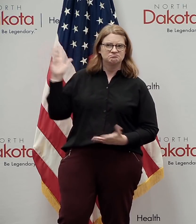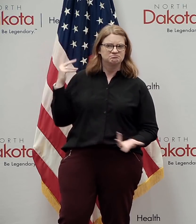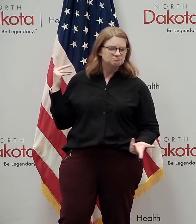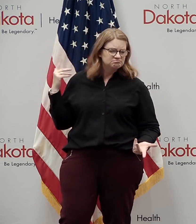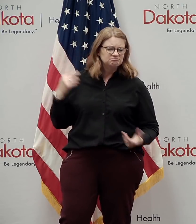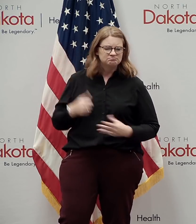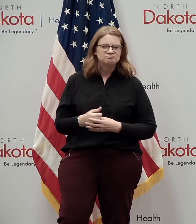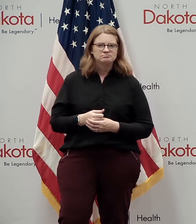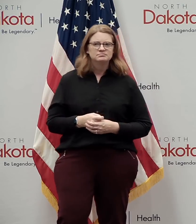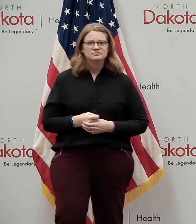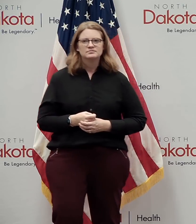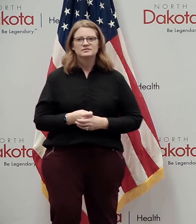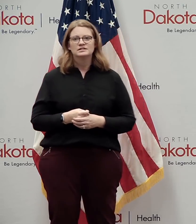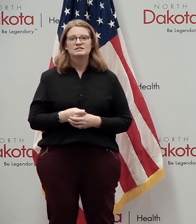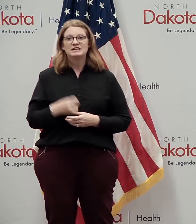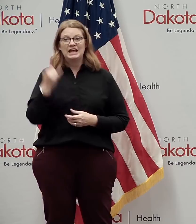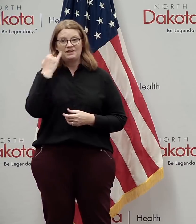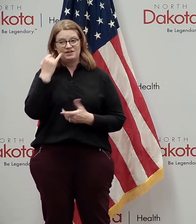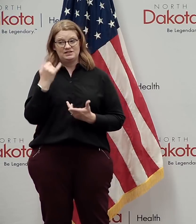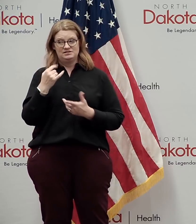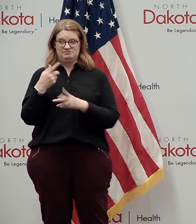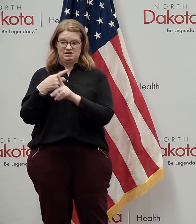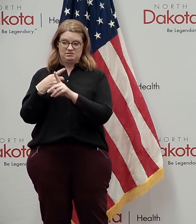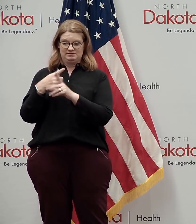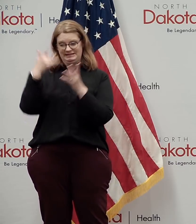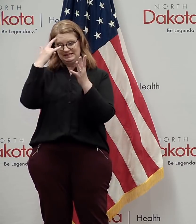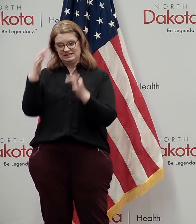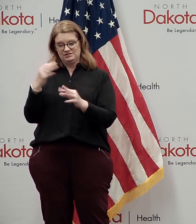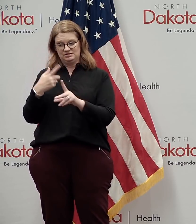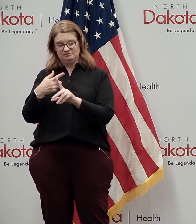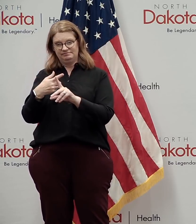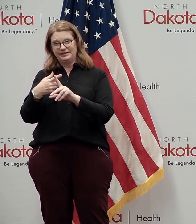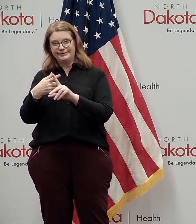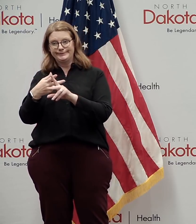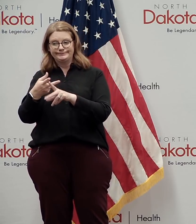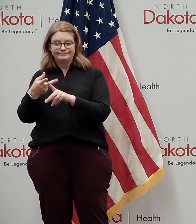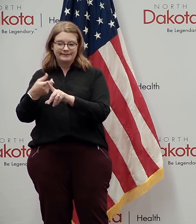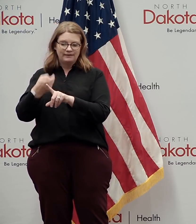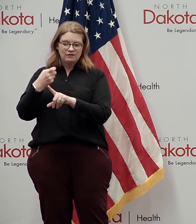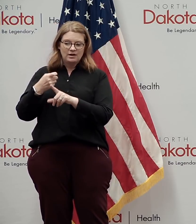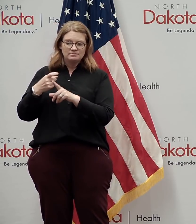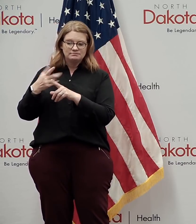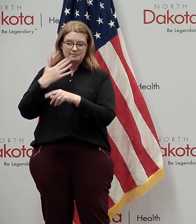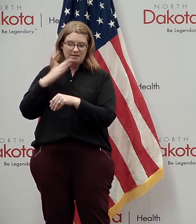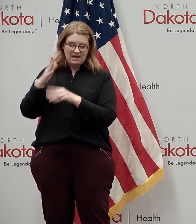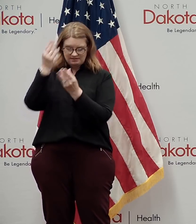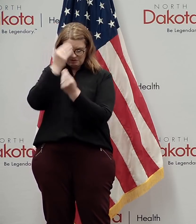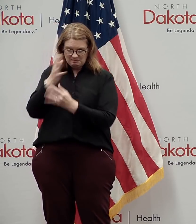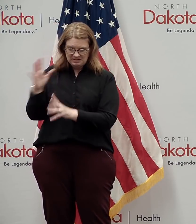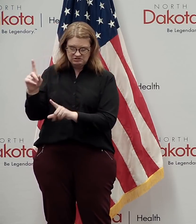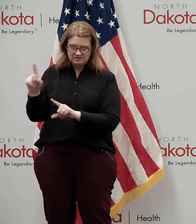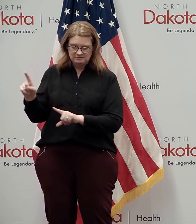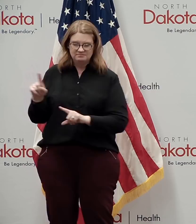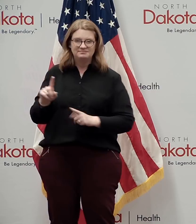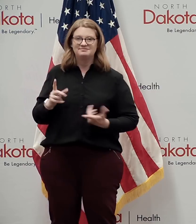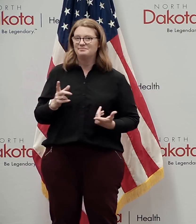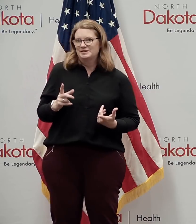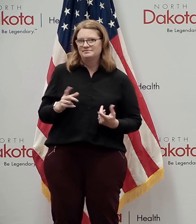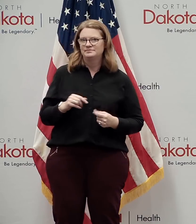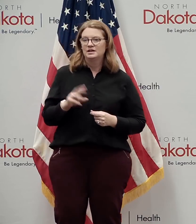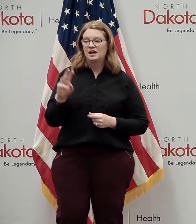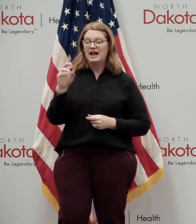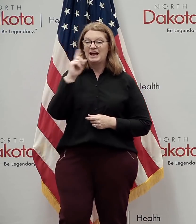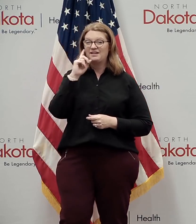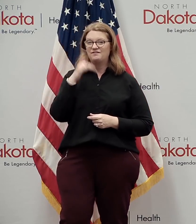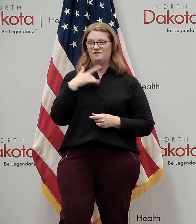doing it that's triggering off of bad data, then they probably should look at it. I believe Minnesota came off that list travel advisory, but if